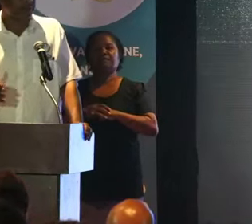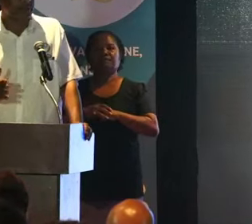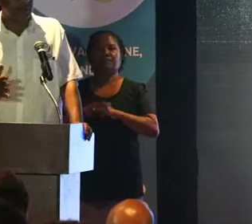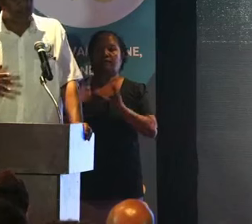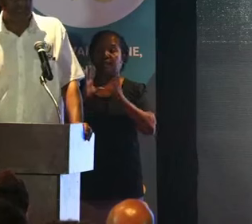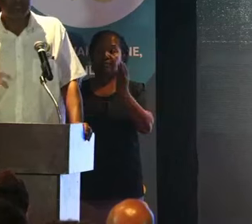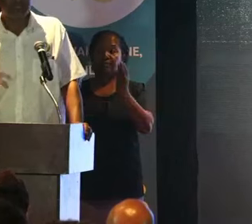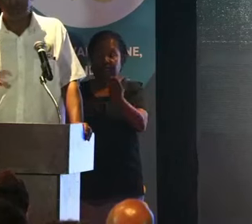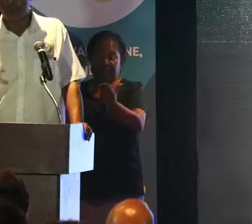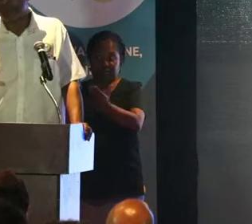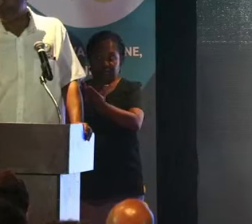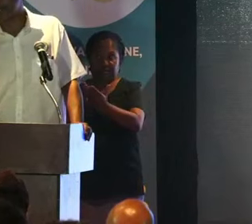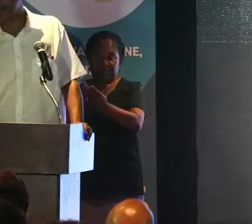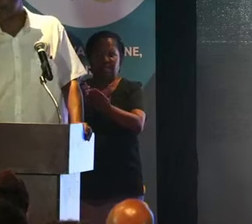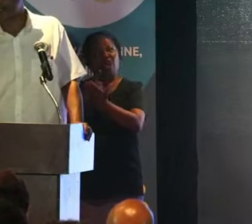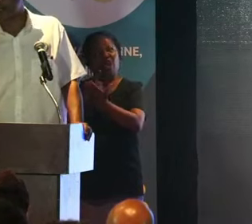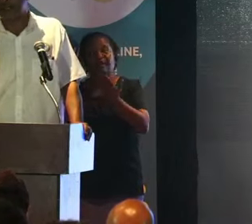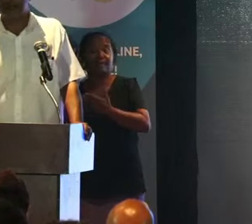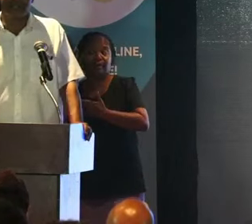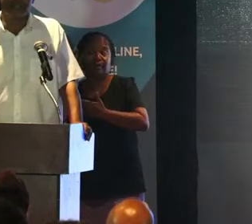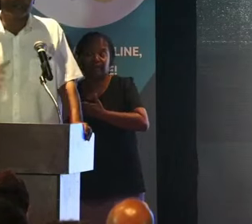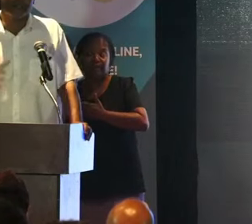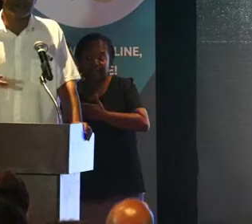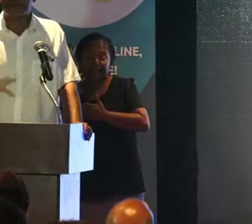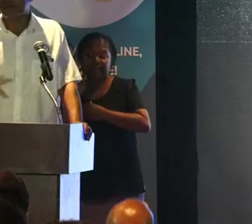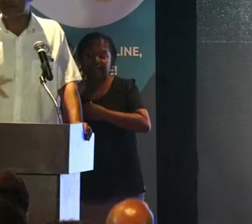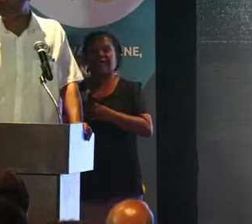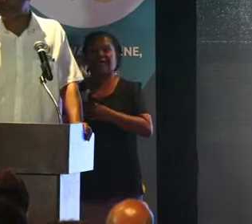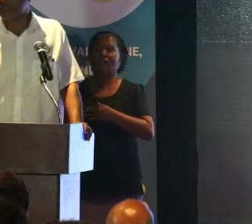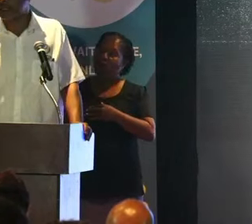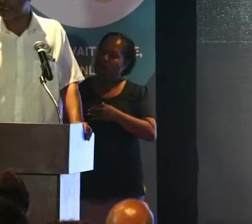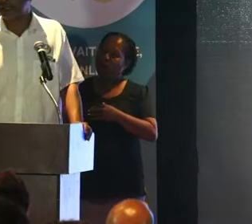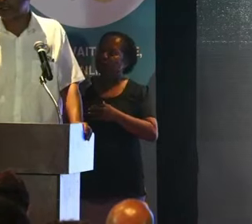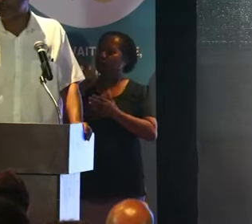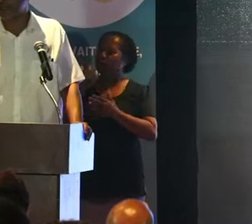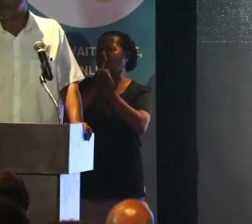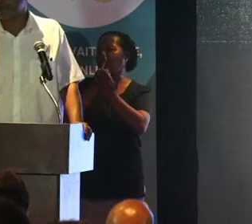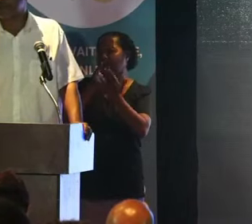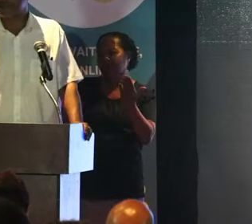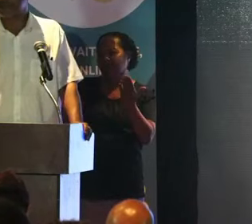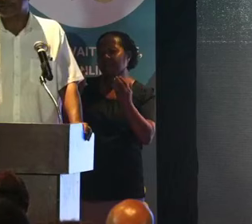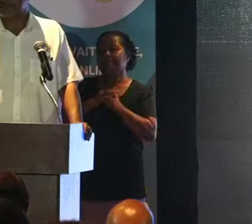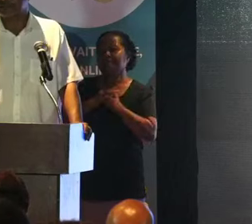group comprising of only women, or it can be a group of only, say,